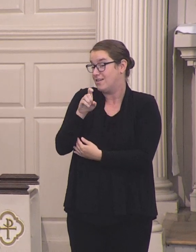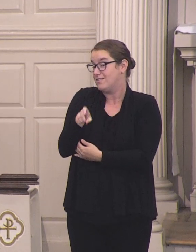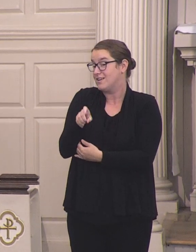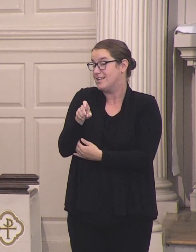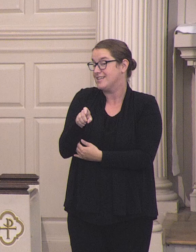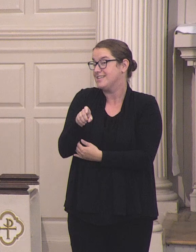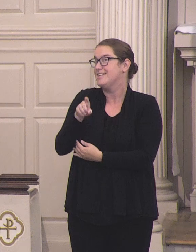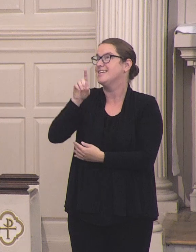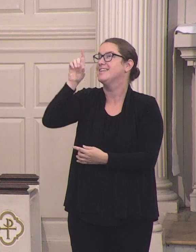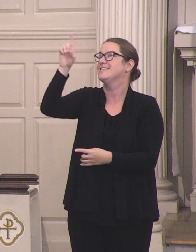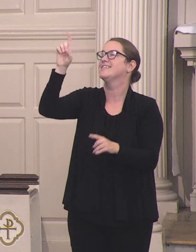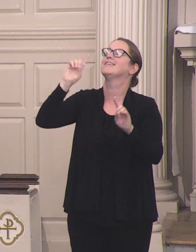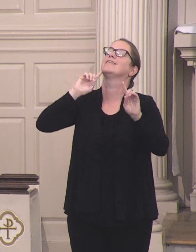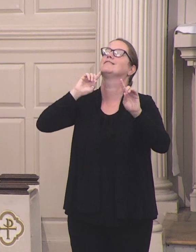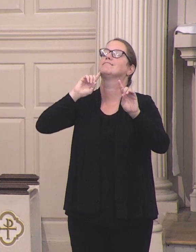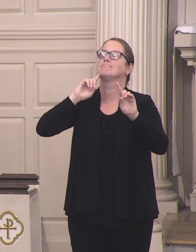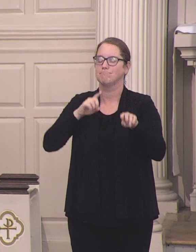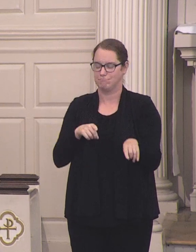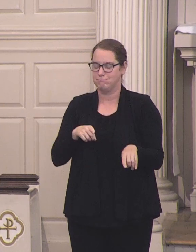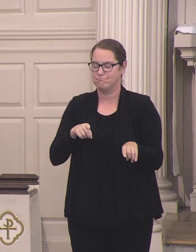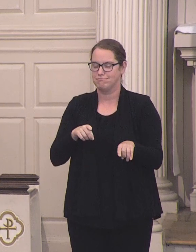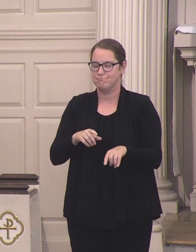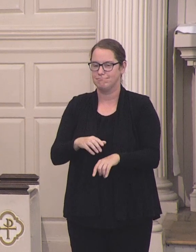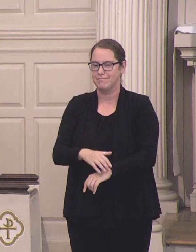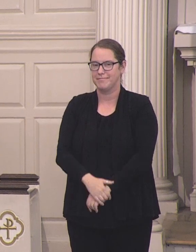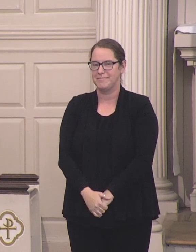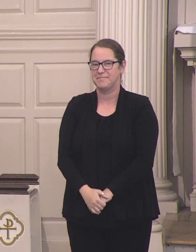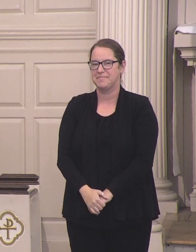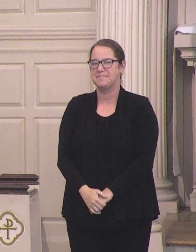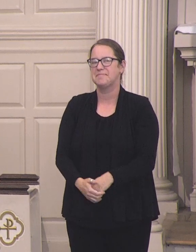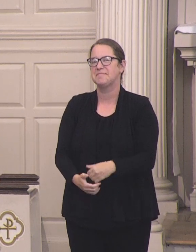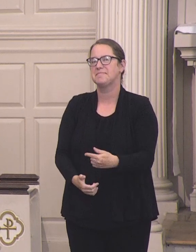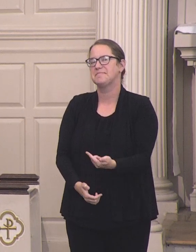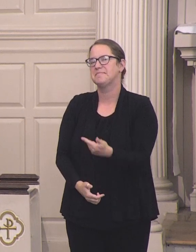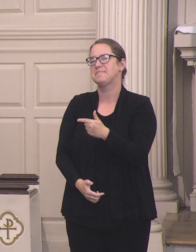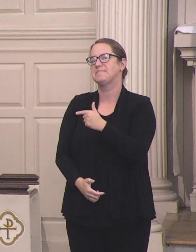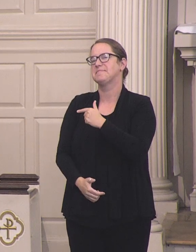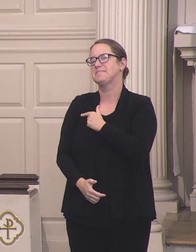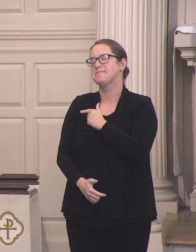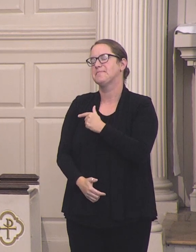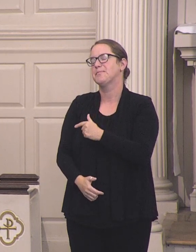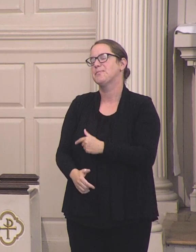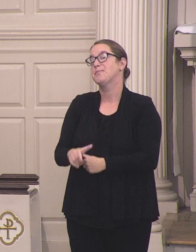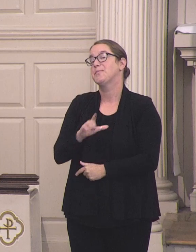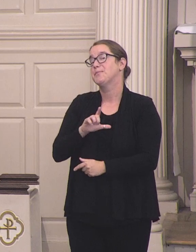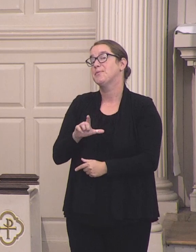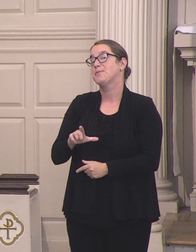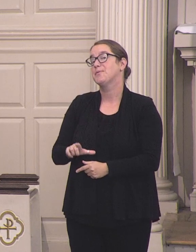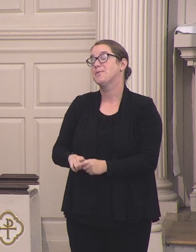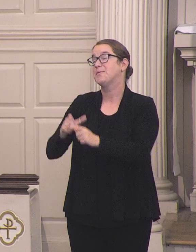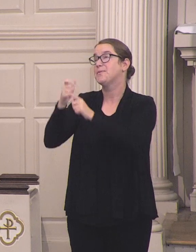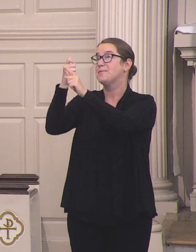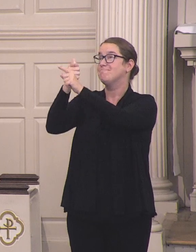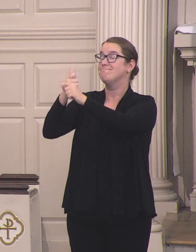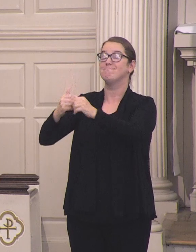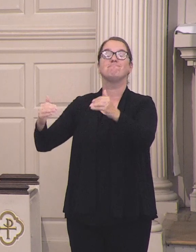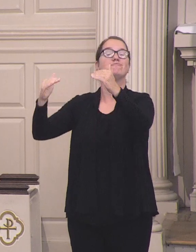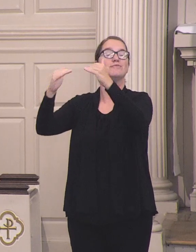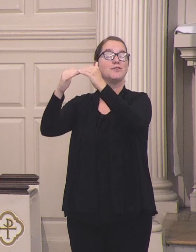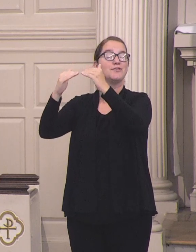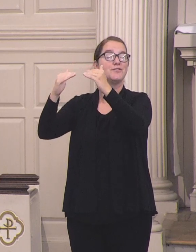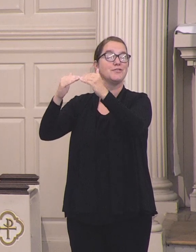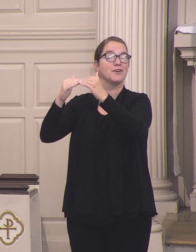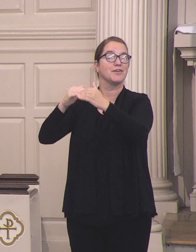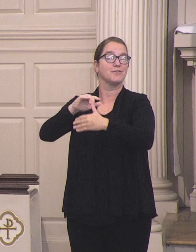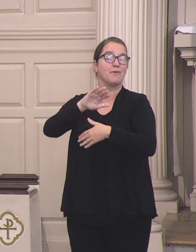all our needs. The Lord is just in all his ways